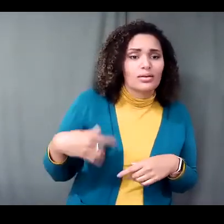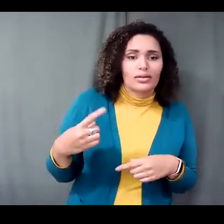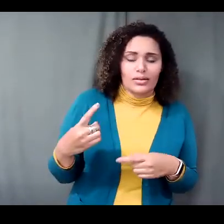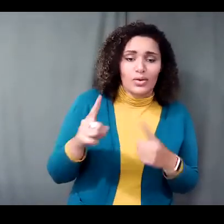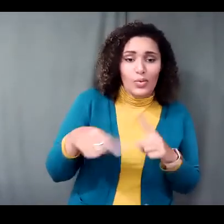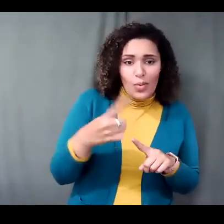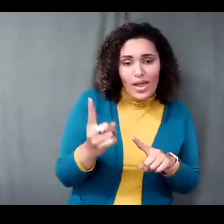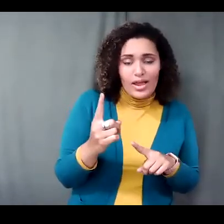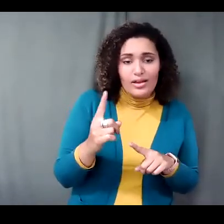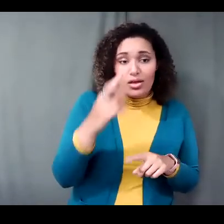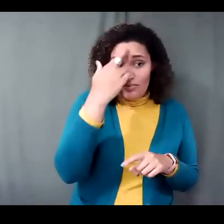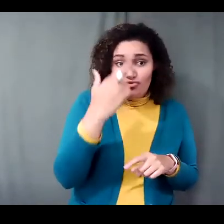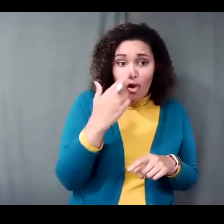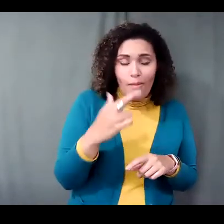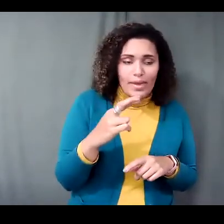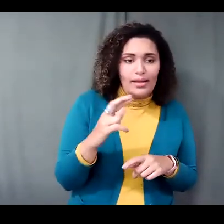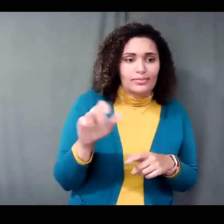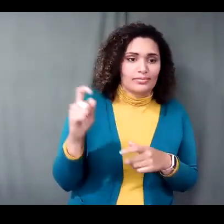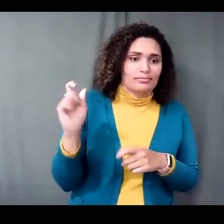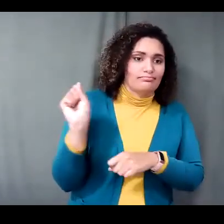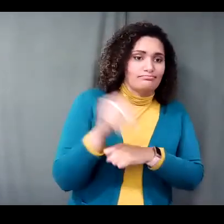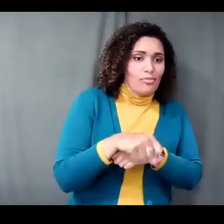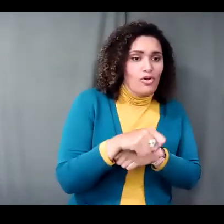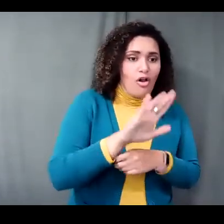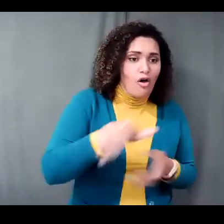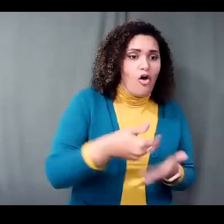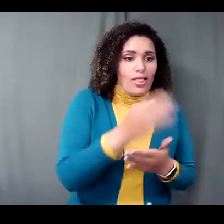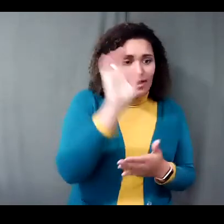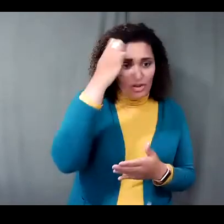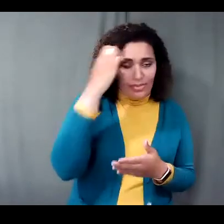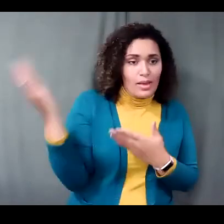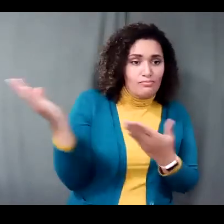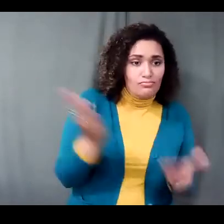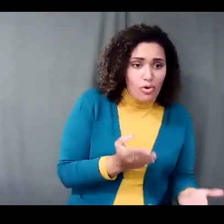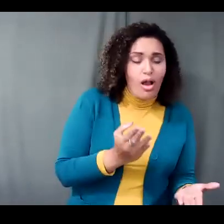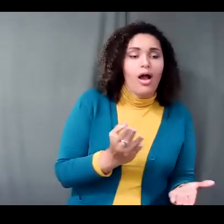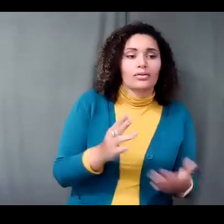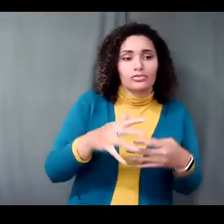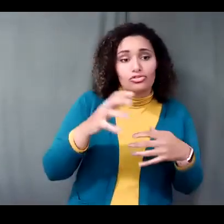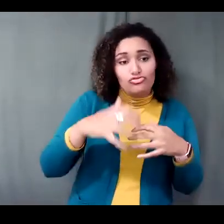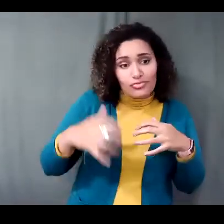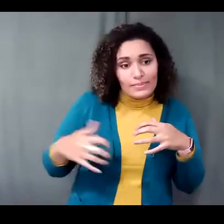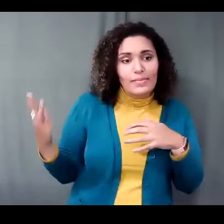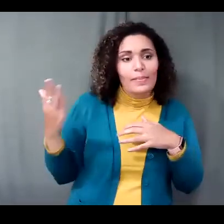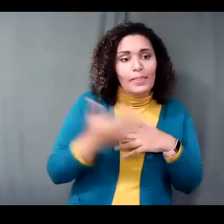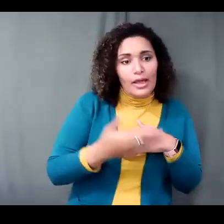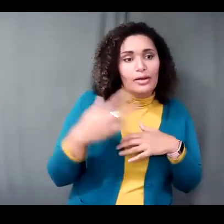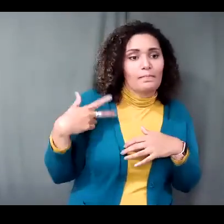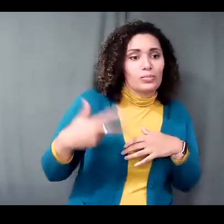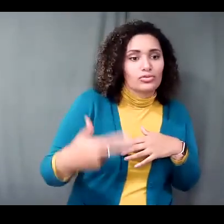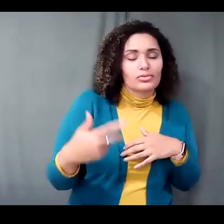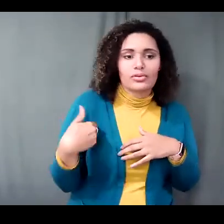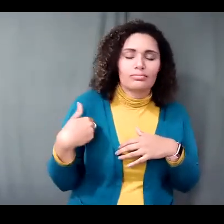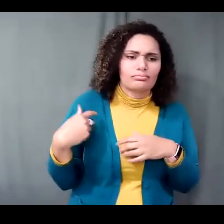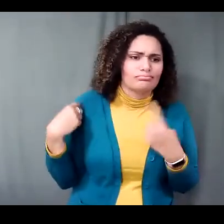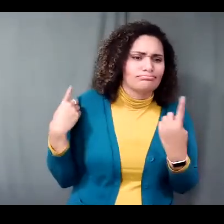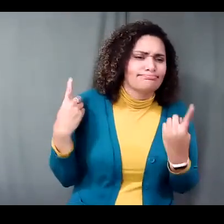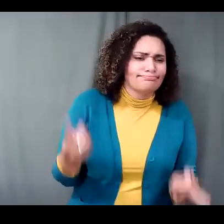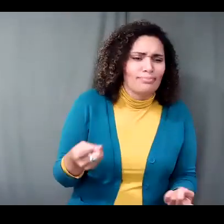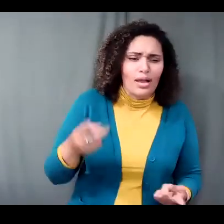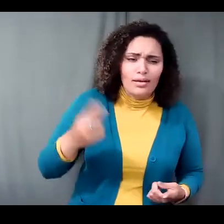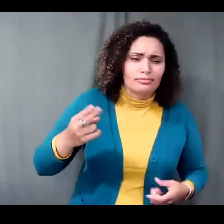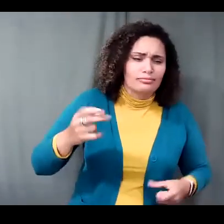Europe. They brought grapevines with them everywhere, including into Portugal. So there's been a long history of winemaking